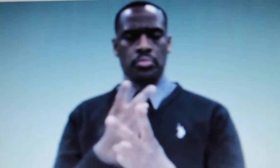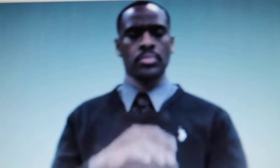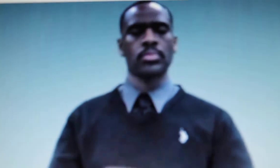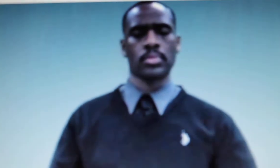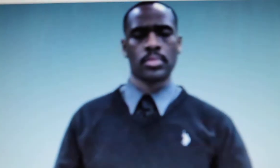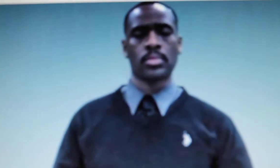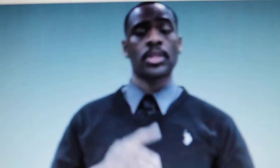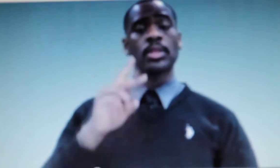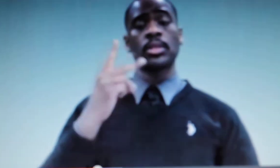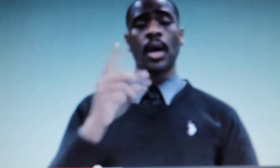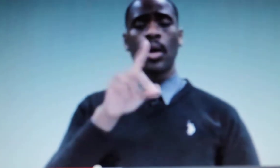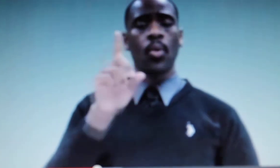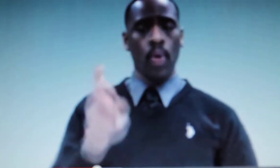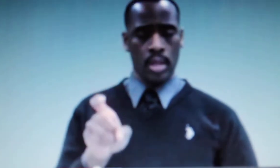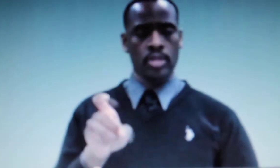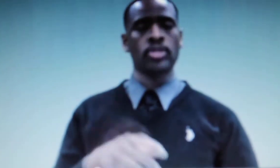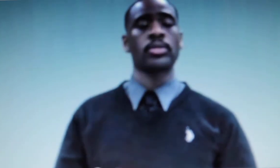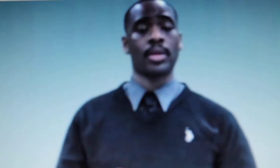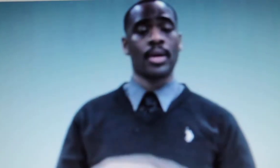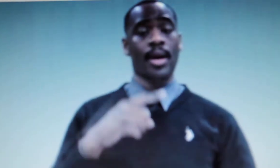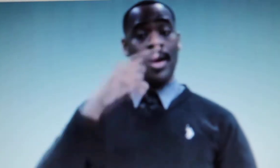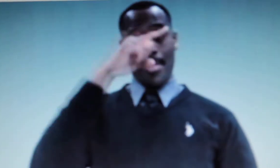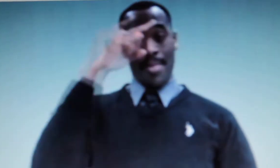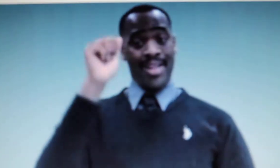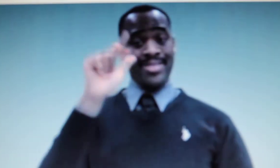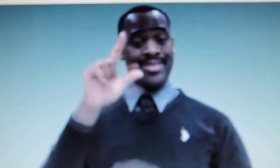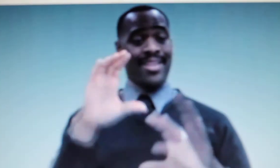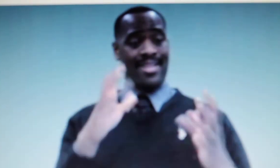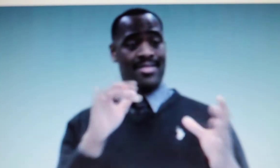a variation, whether, social or geographical factors.